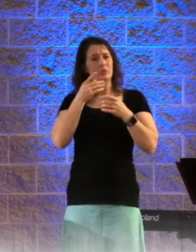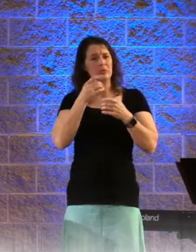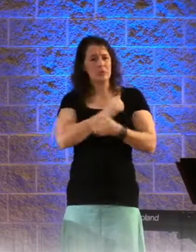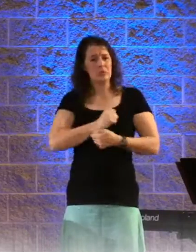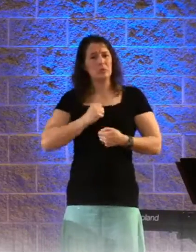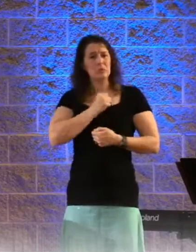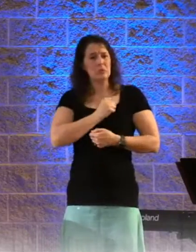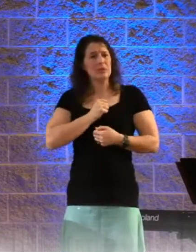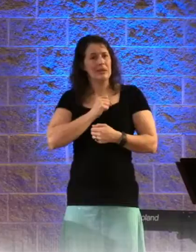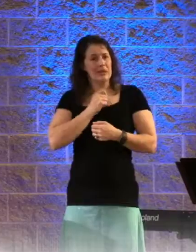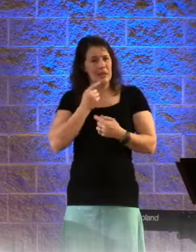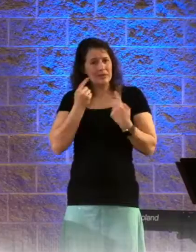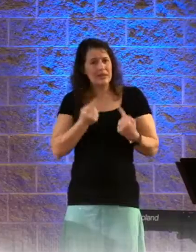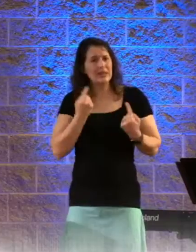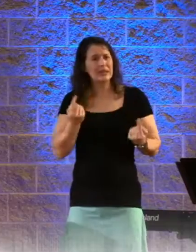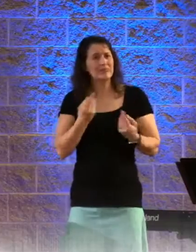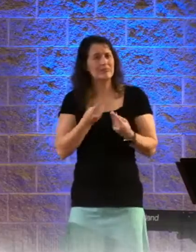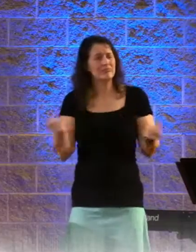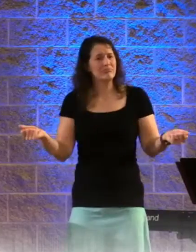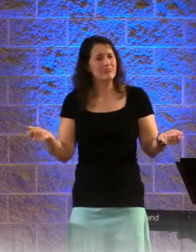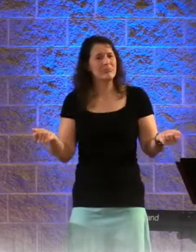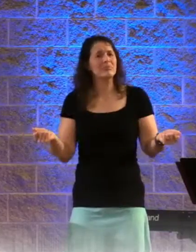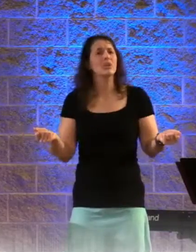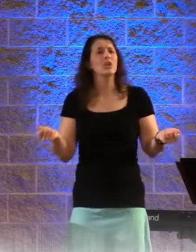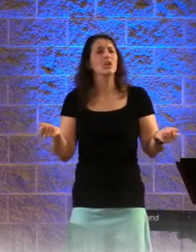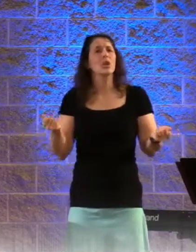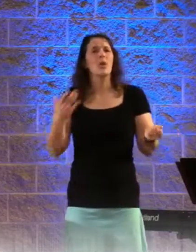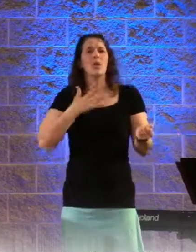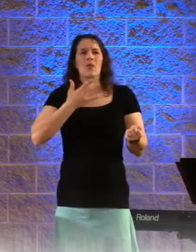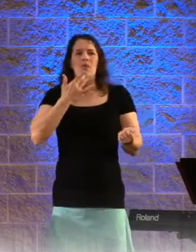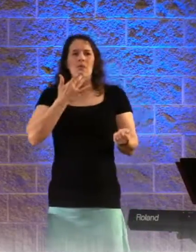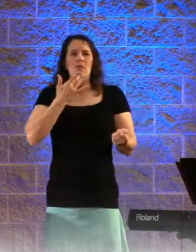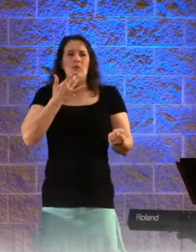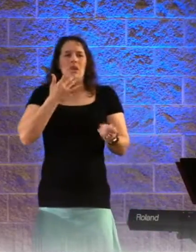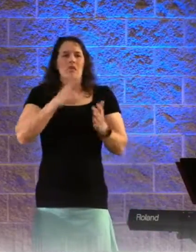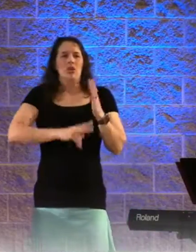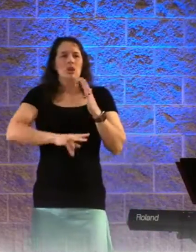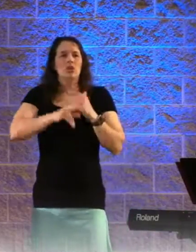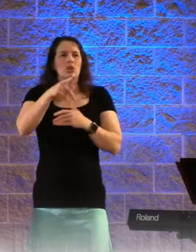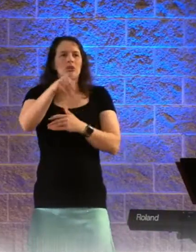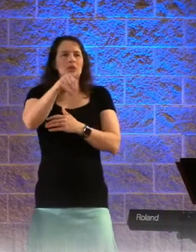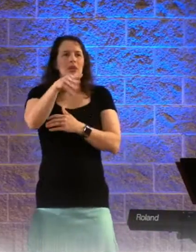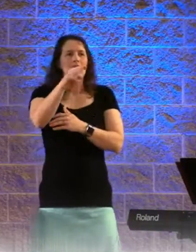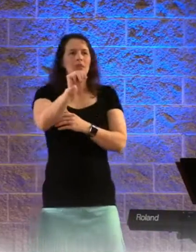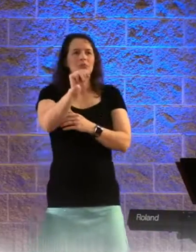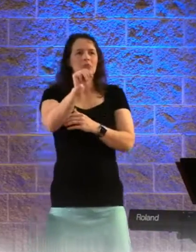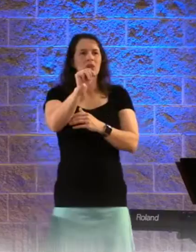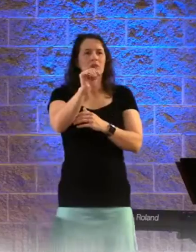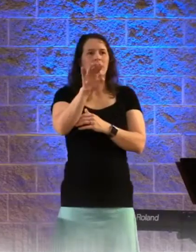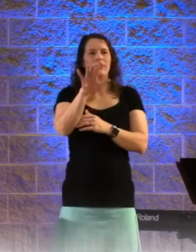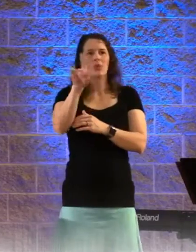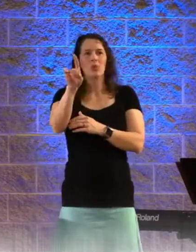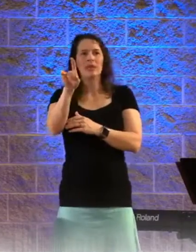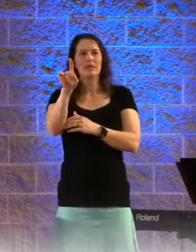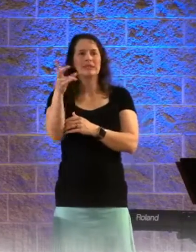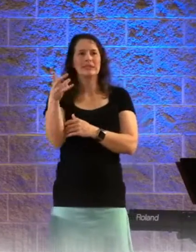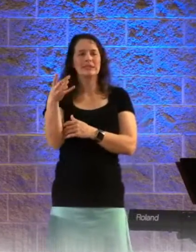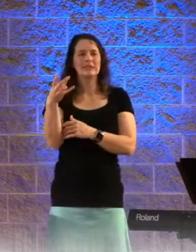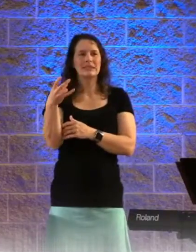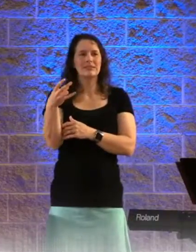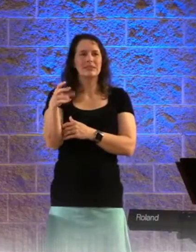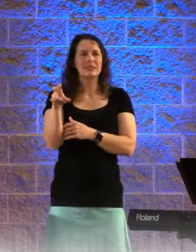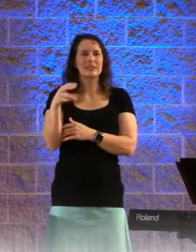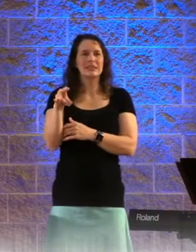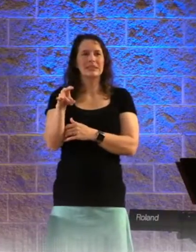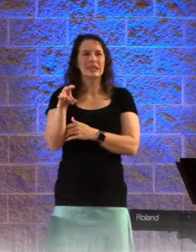in the Bible, Psalm chapter 51, verse 17, the sacrifices of God are a